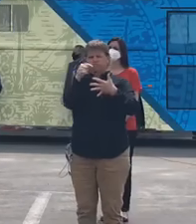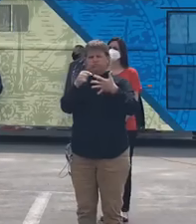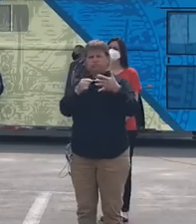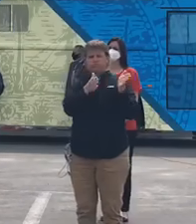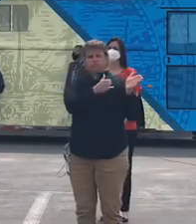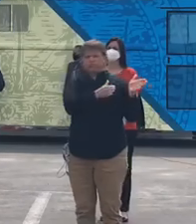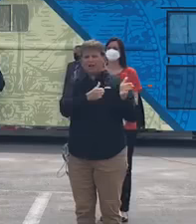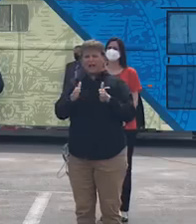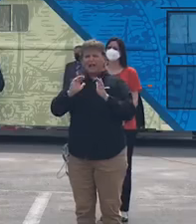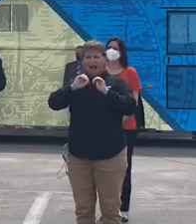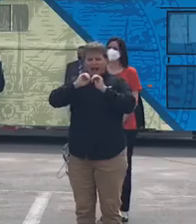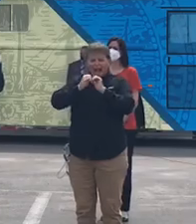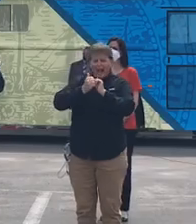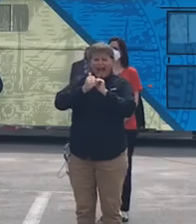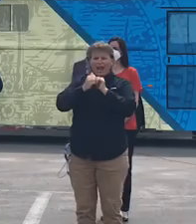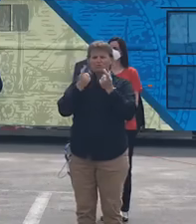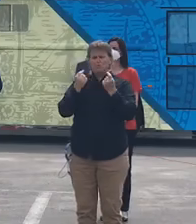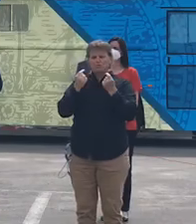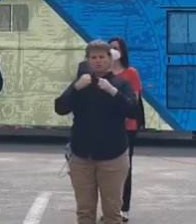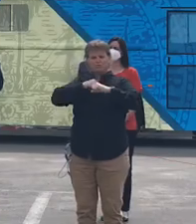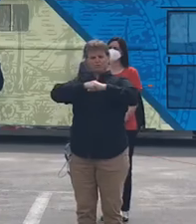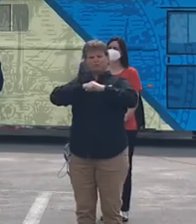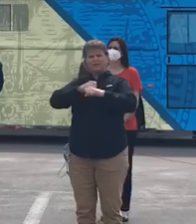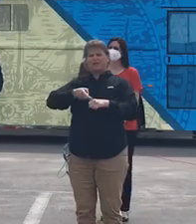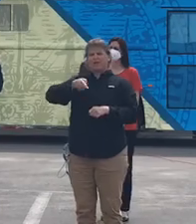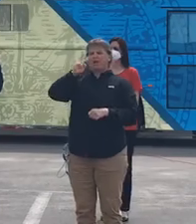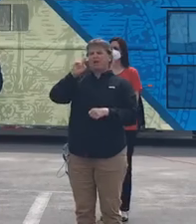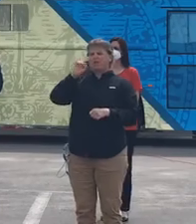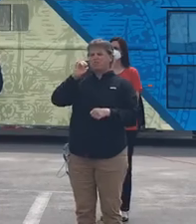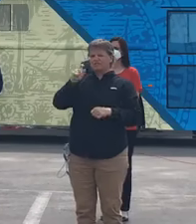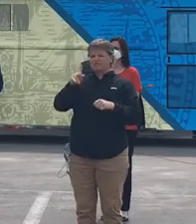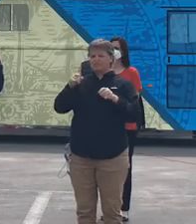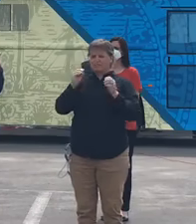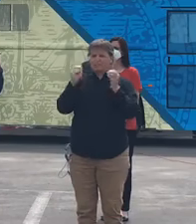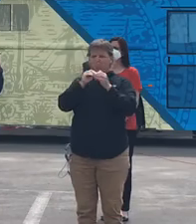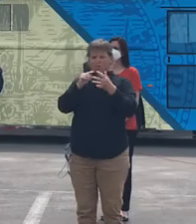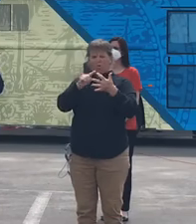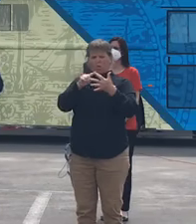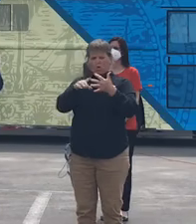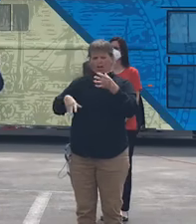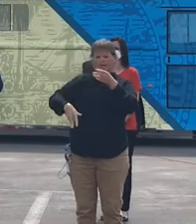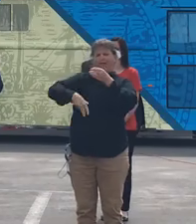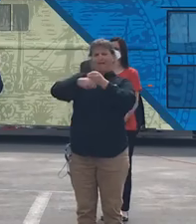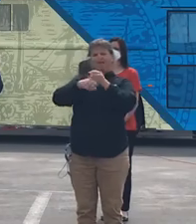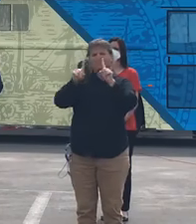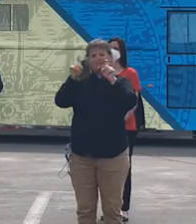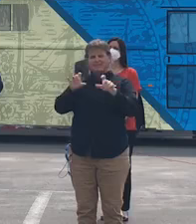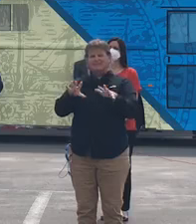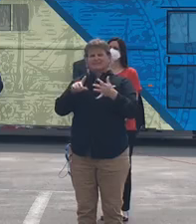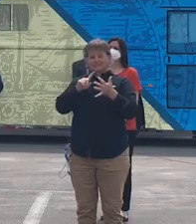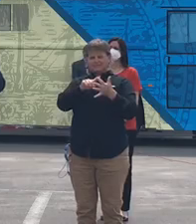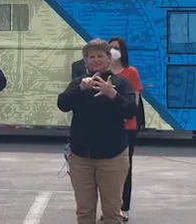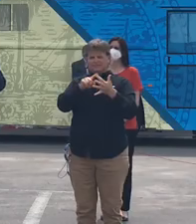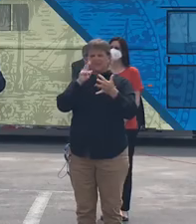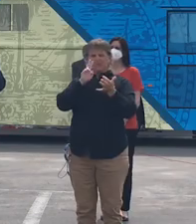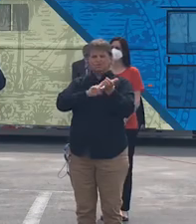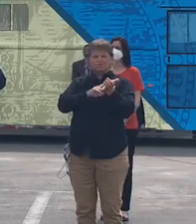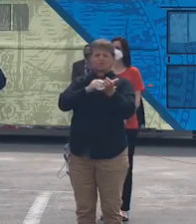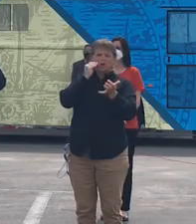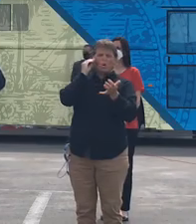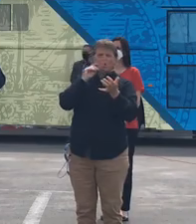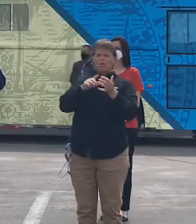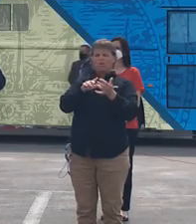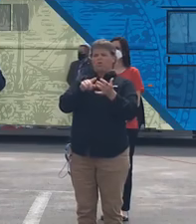expand testing, make sure that we're protecting our healthcare workers and our hospitals, social distancing,